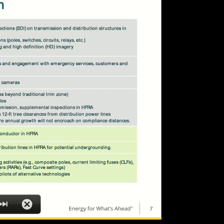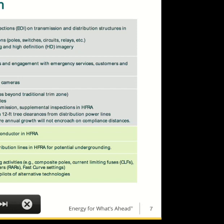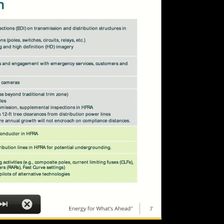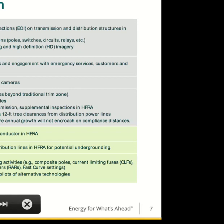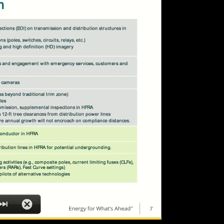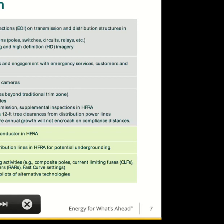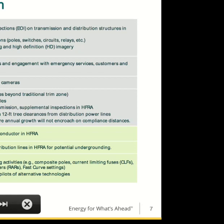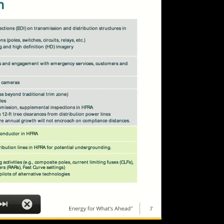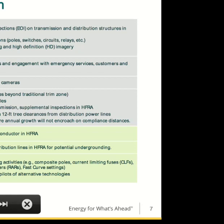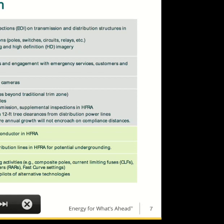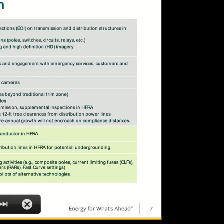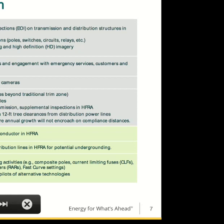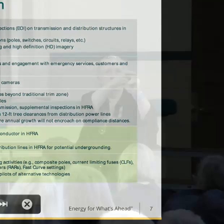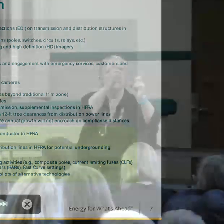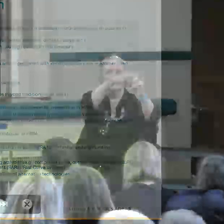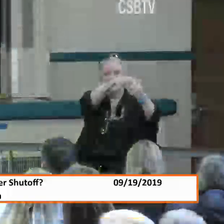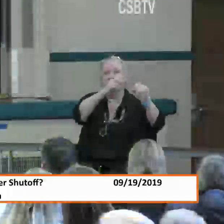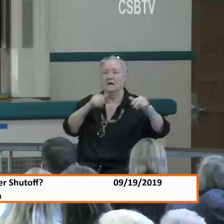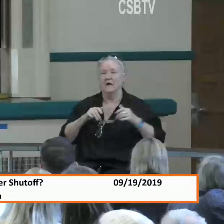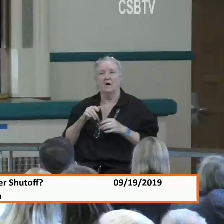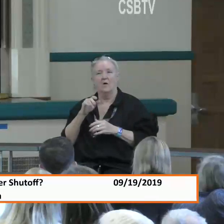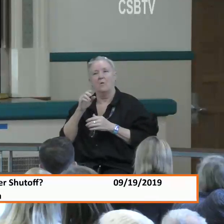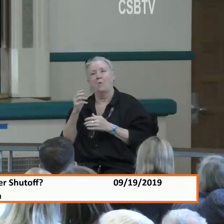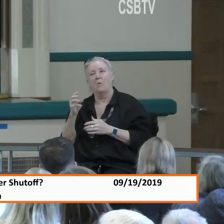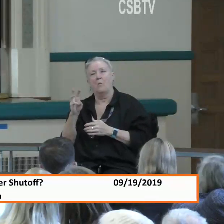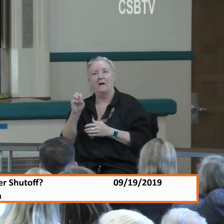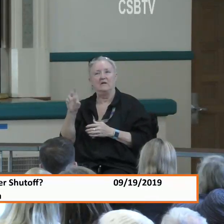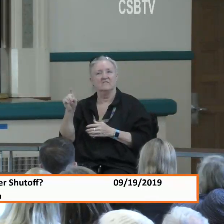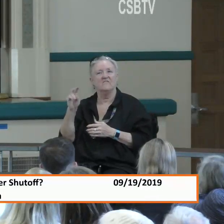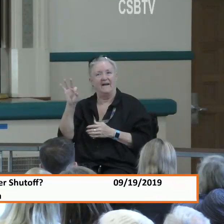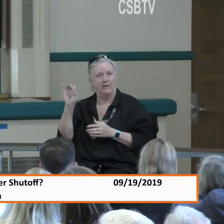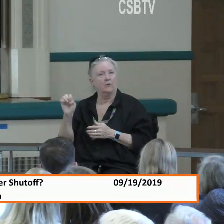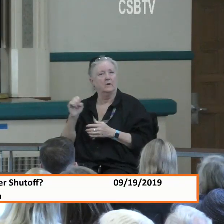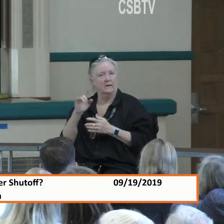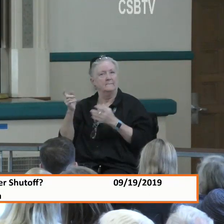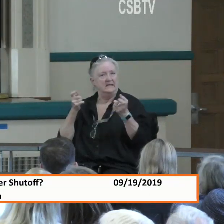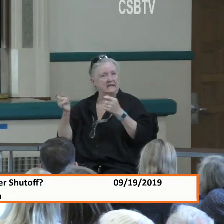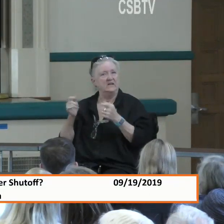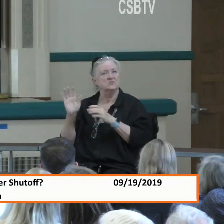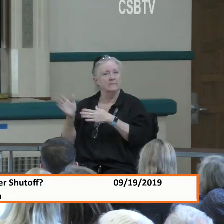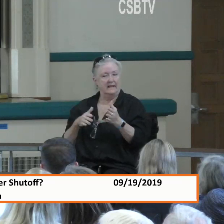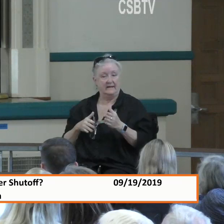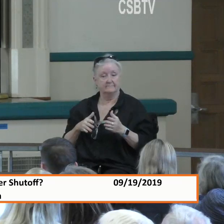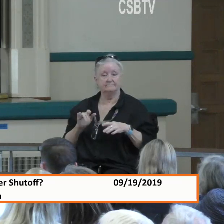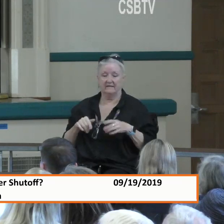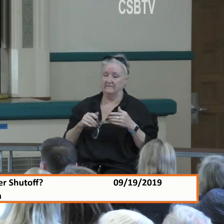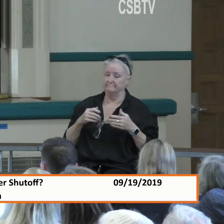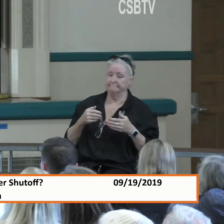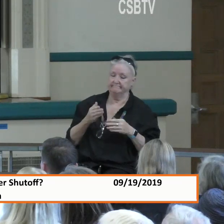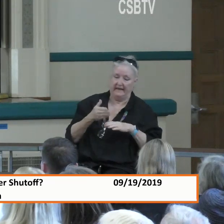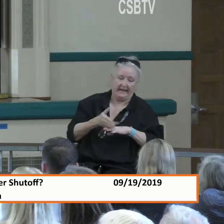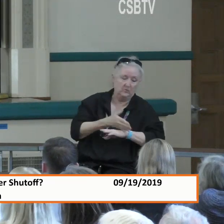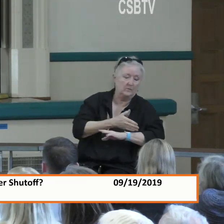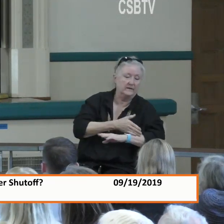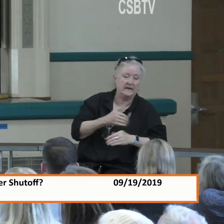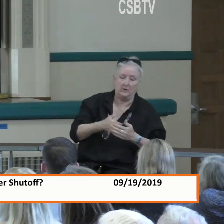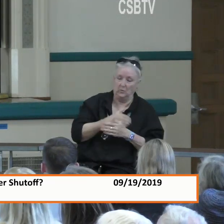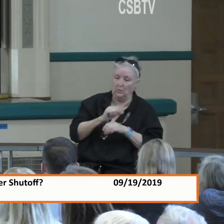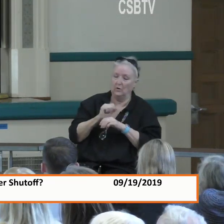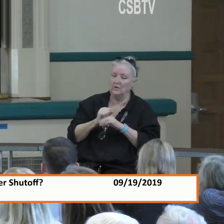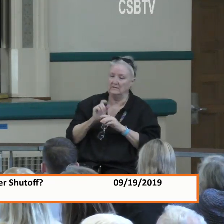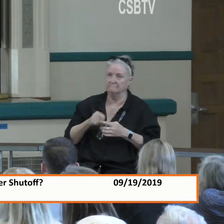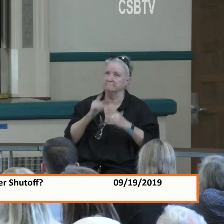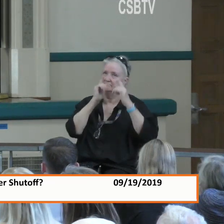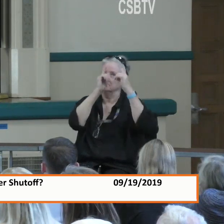plan. Our wildfire mitigation plan activities comprise incremental and new work developed specifically to reduce